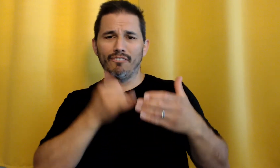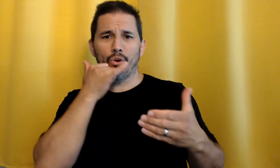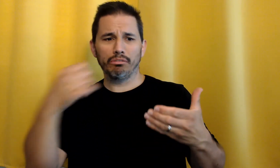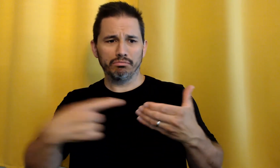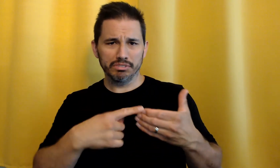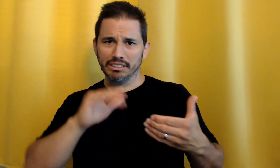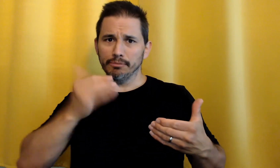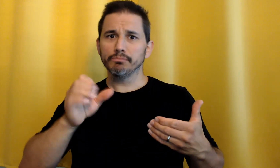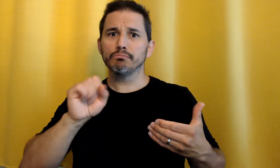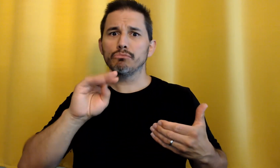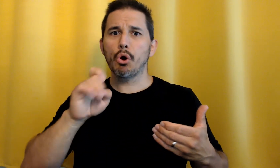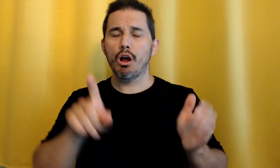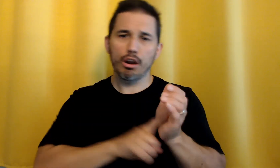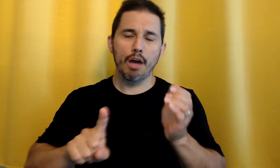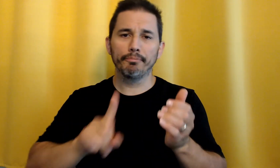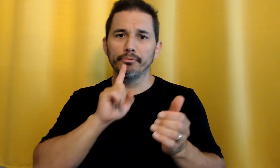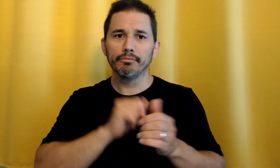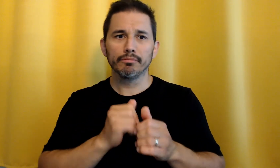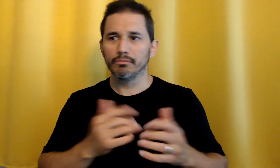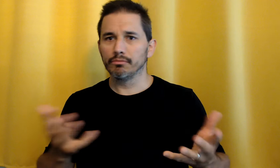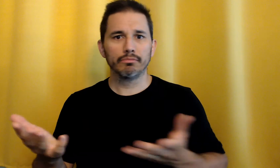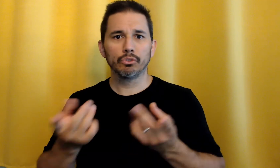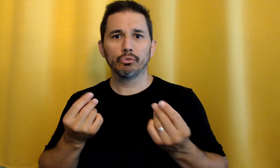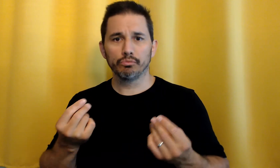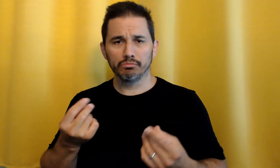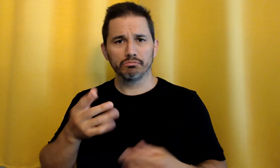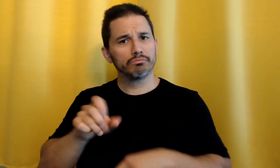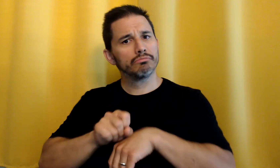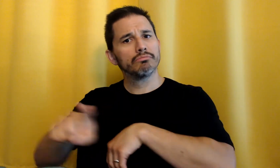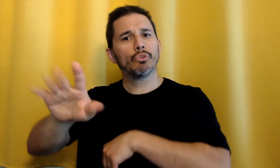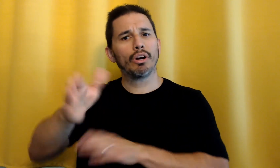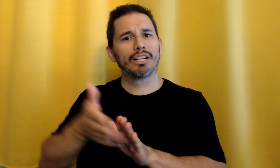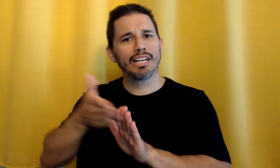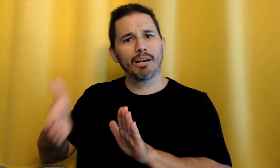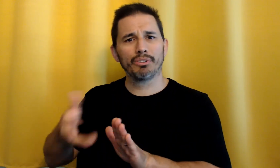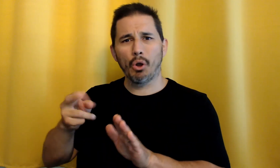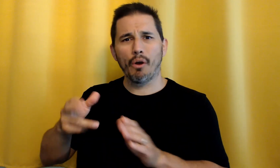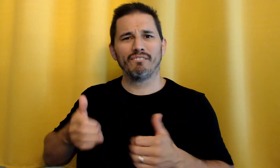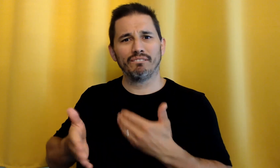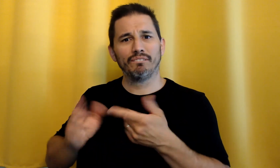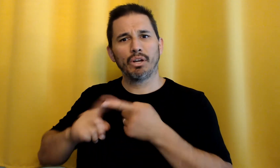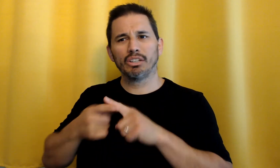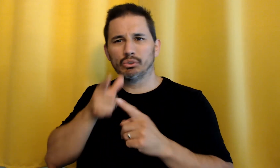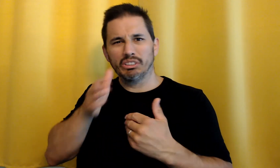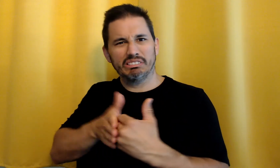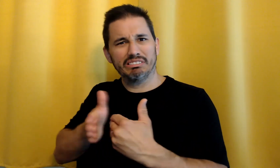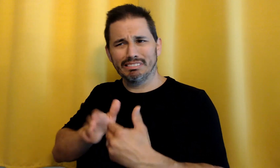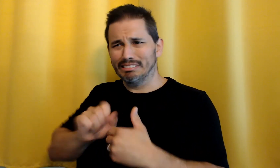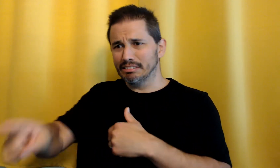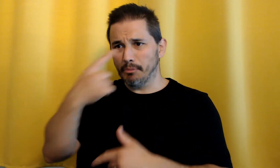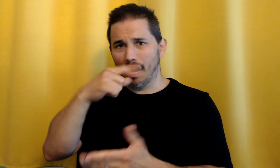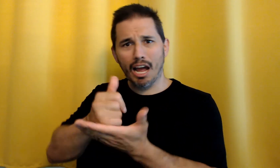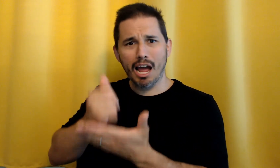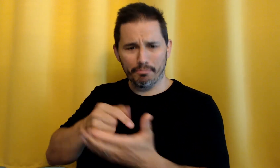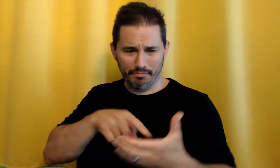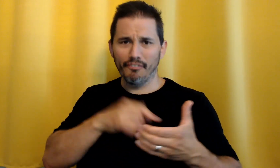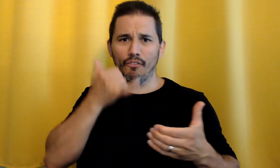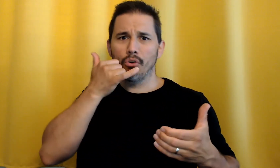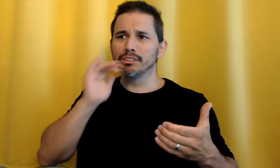only with your pets at home, if you noticed an alert on your phone that there might be smoke in your house, well, you